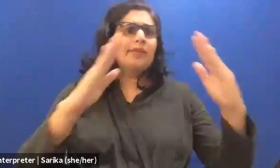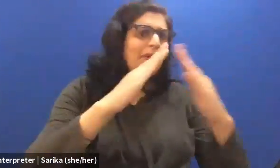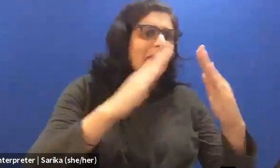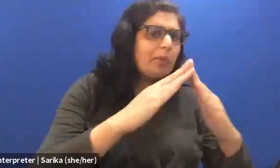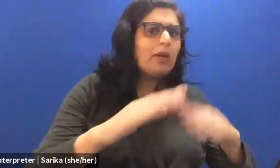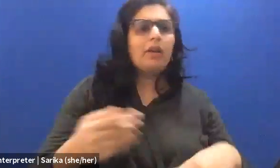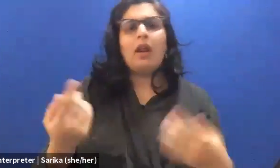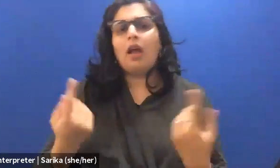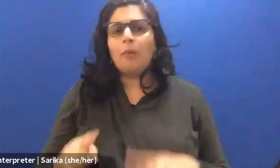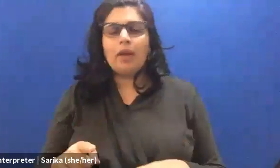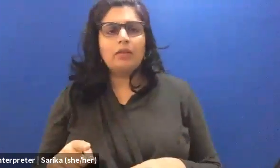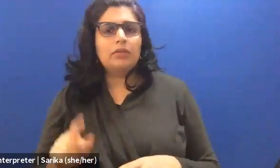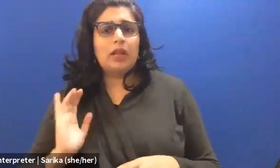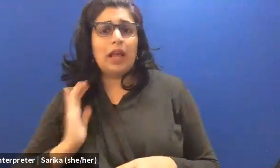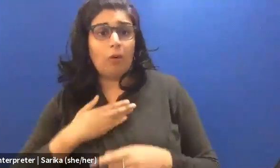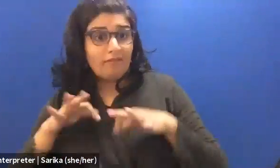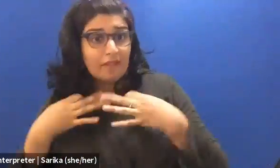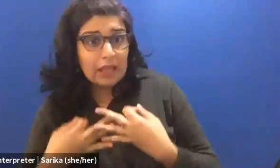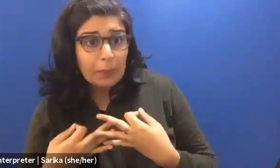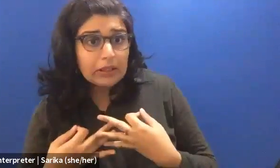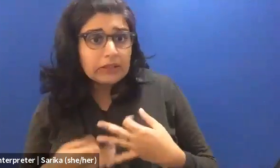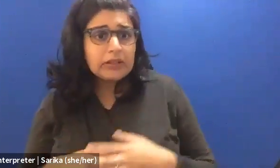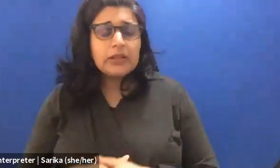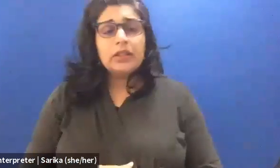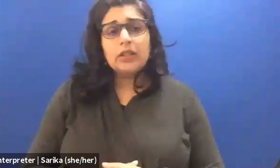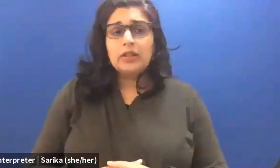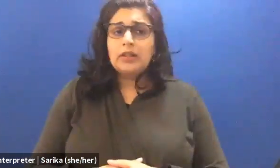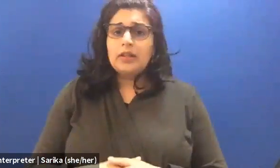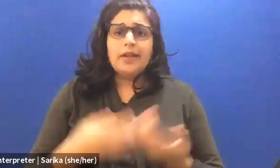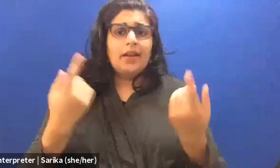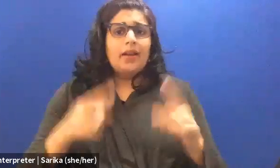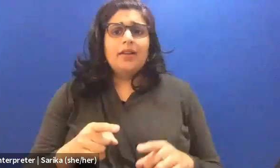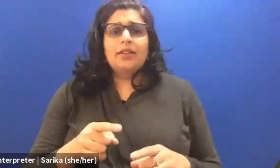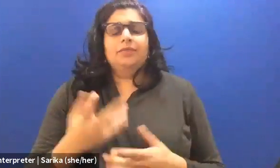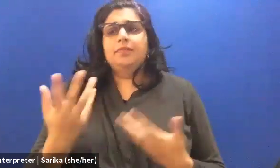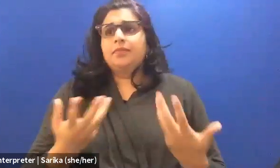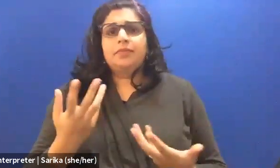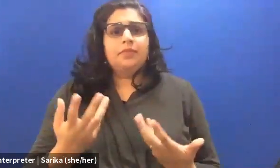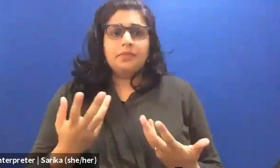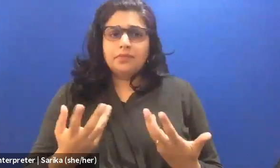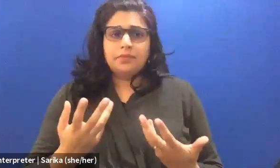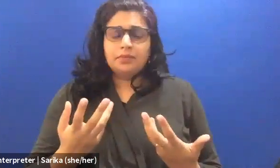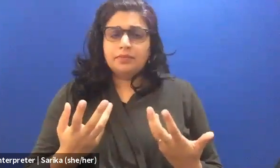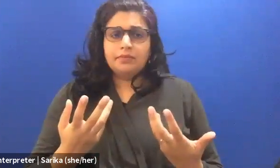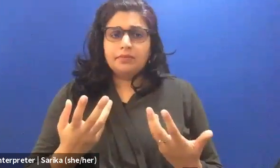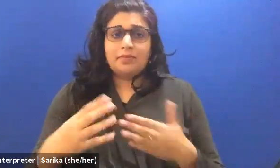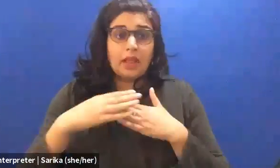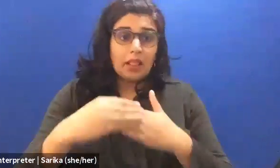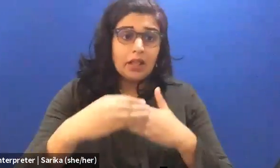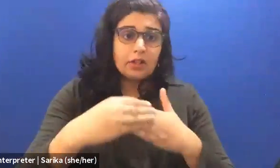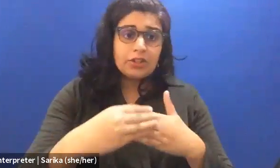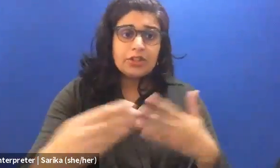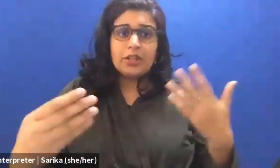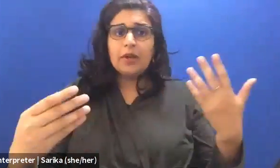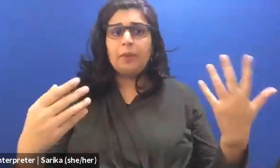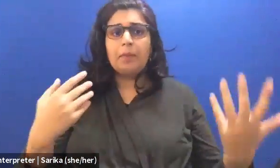We know this happens in our families. And we know this happens in leadership